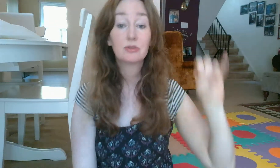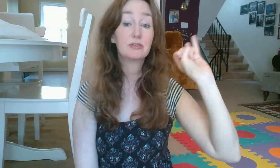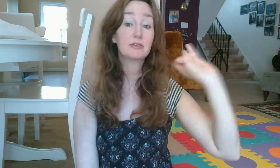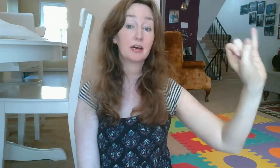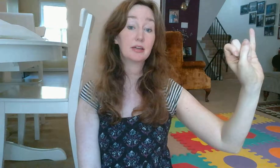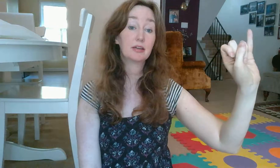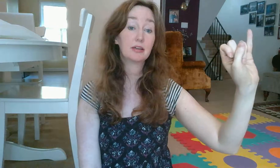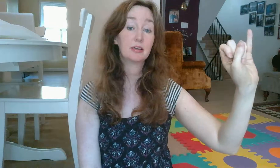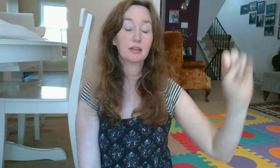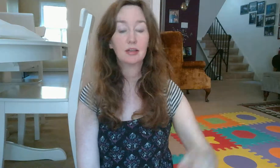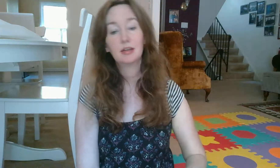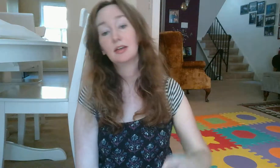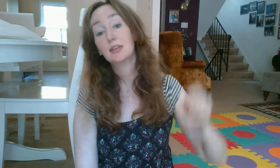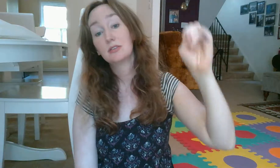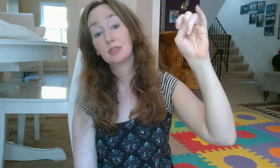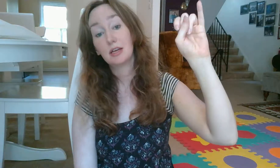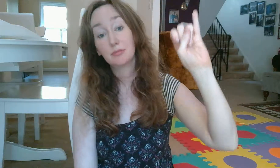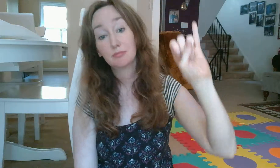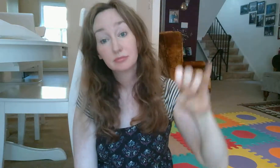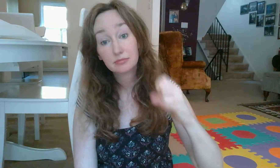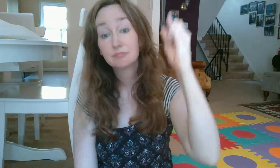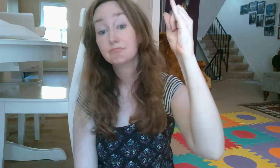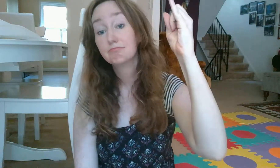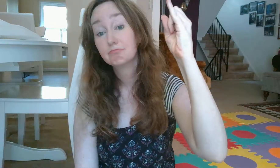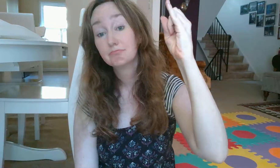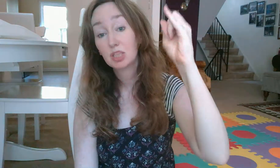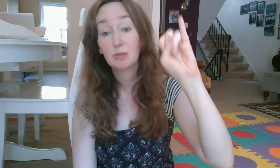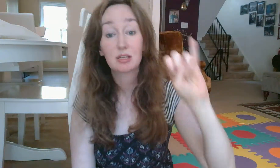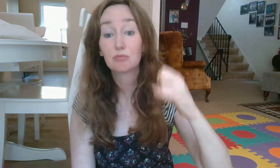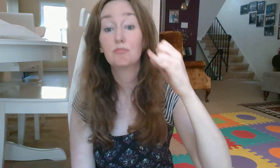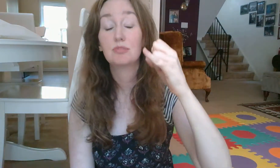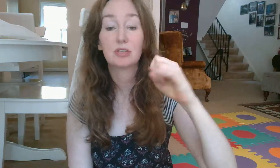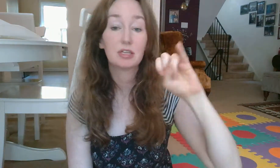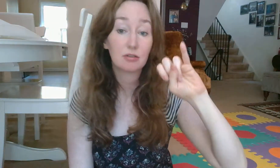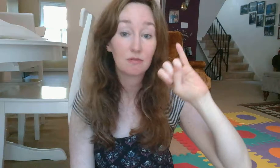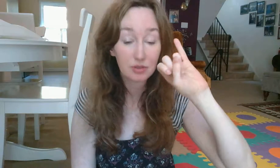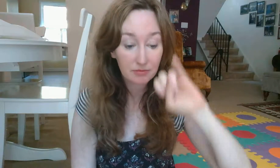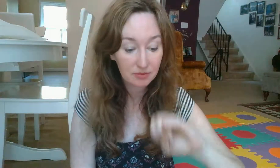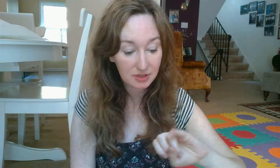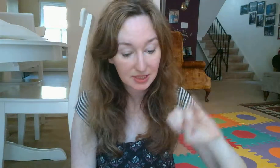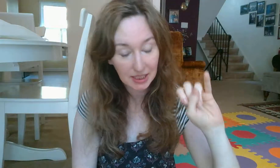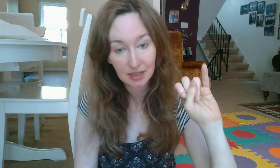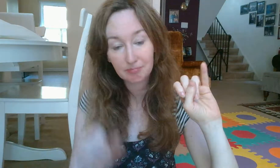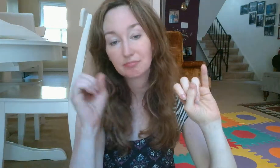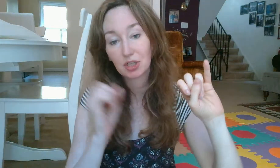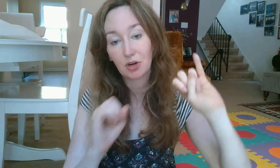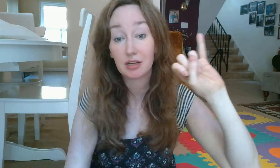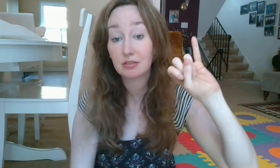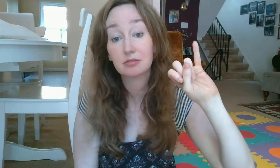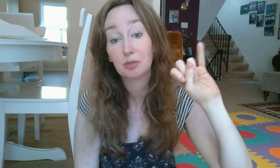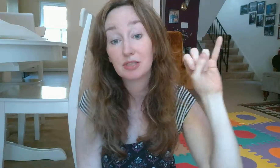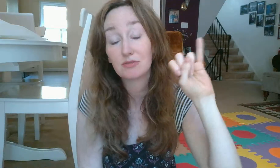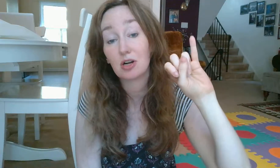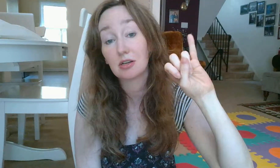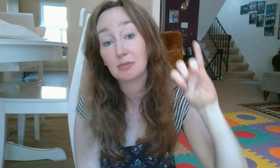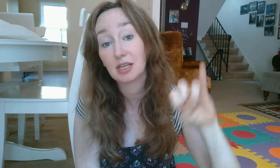this is I, this is J. You make a swoop, just like you're taking a crayon or piece of chalk and making